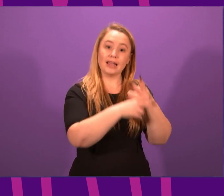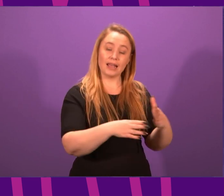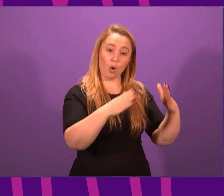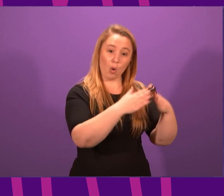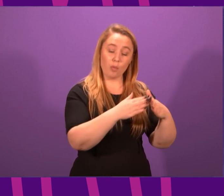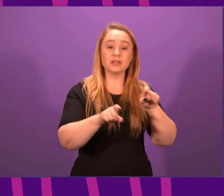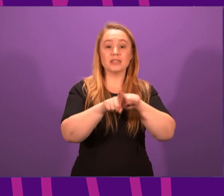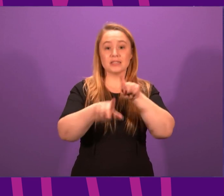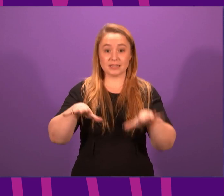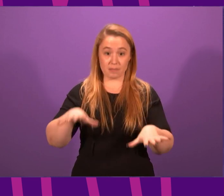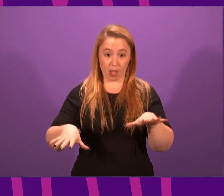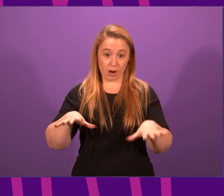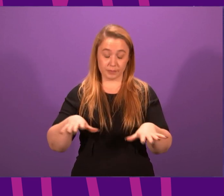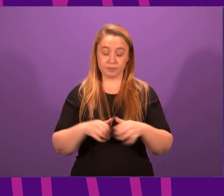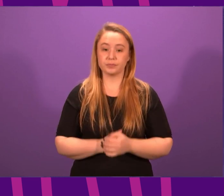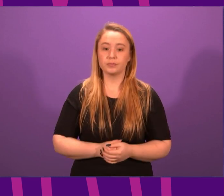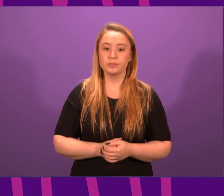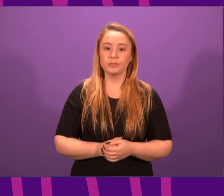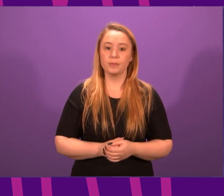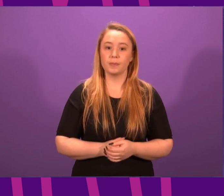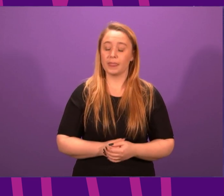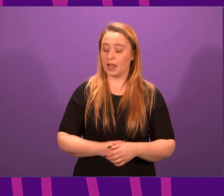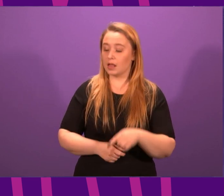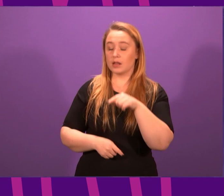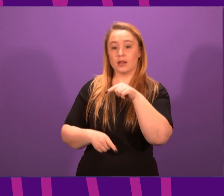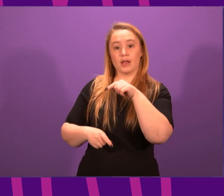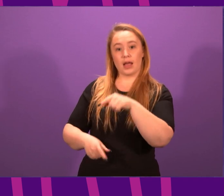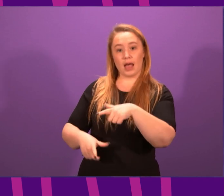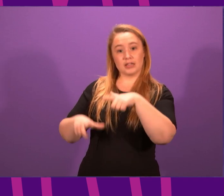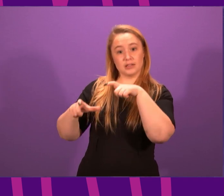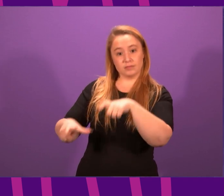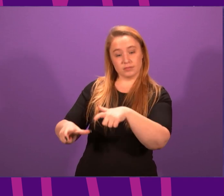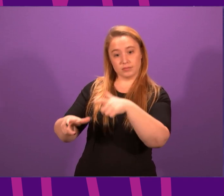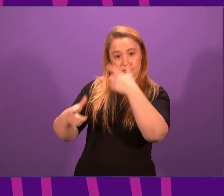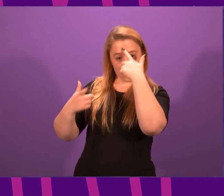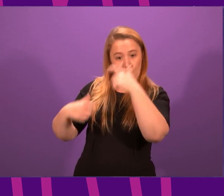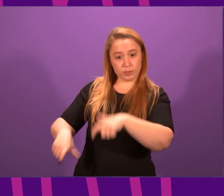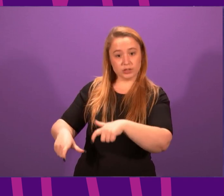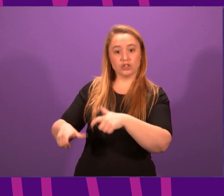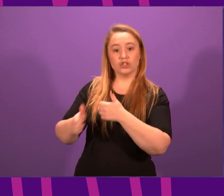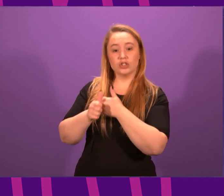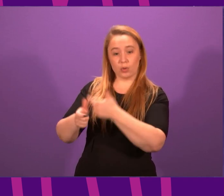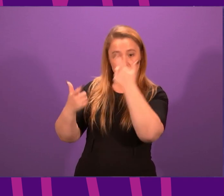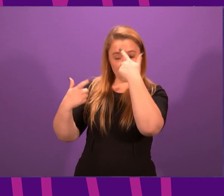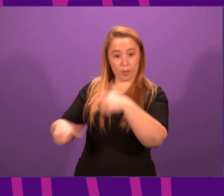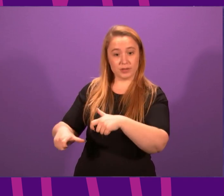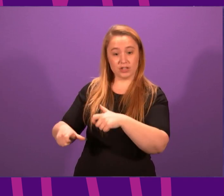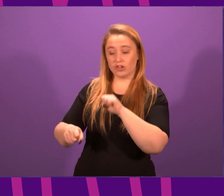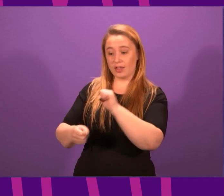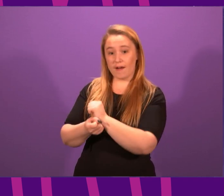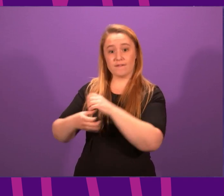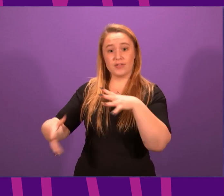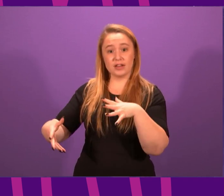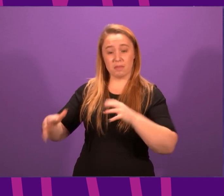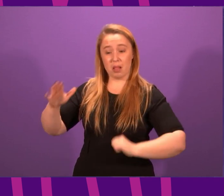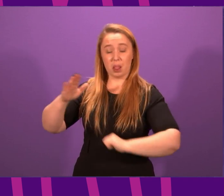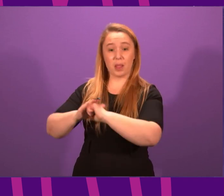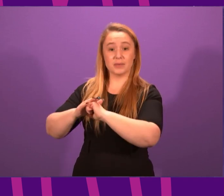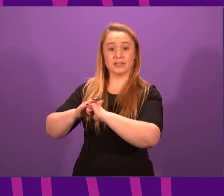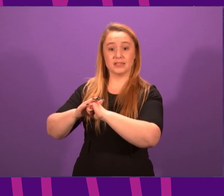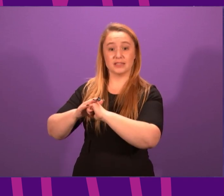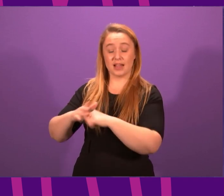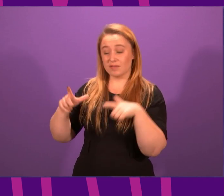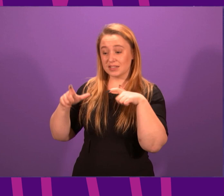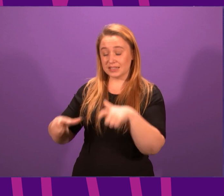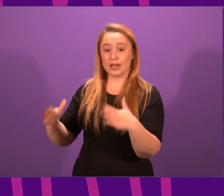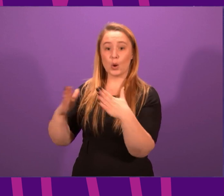same curtailments on their freedoms as people in care homes because they're vulnerable. Now, I know that charities like